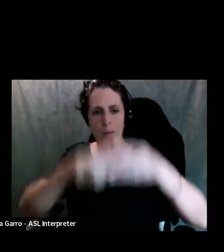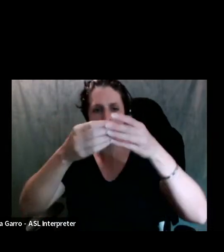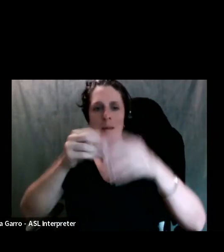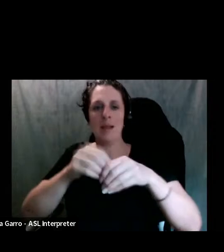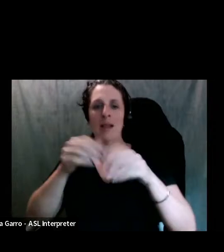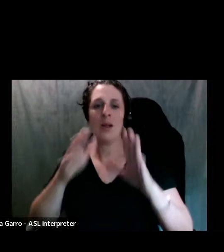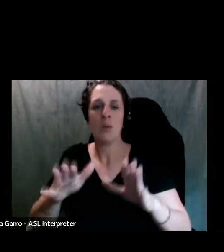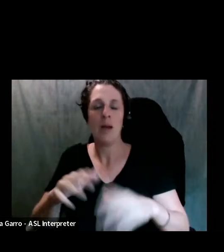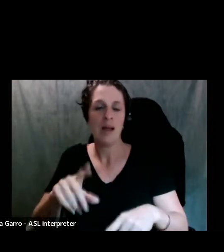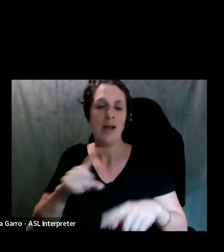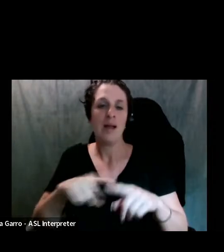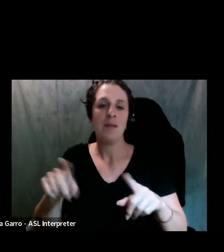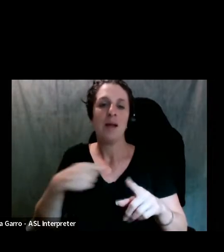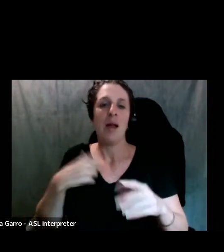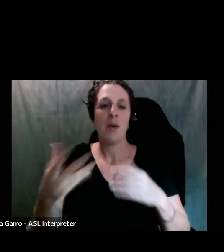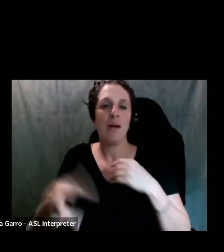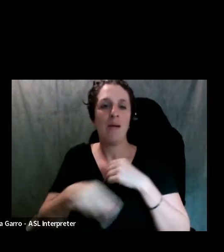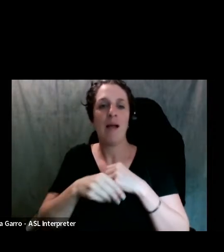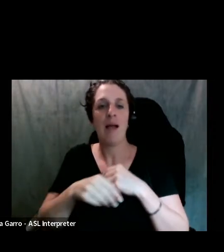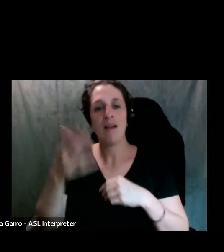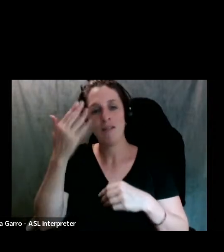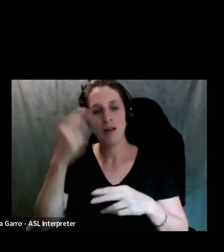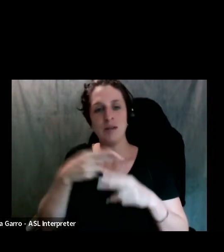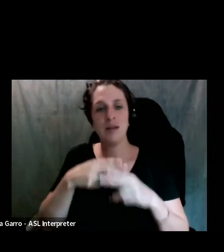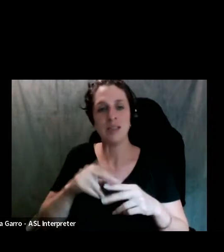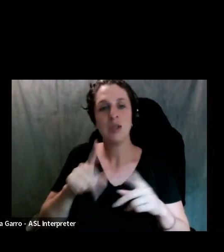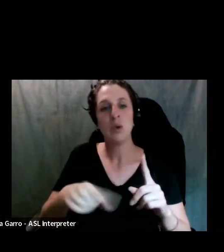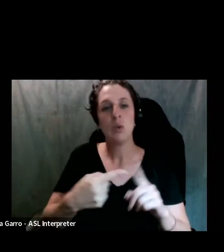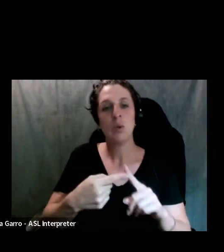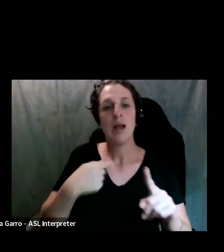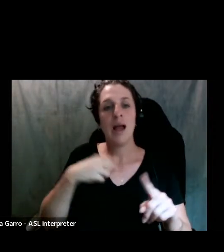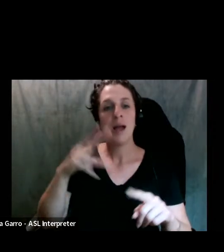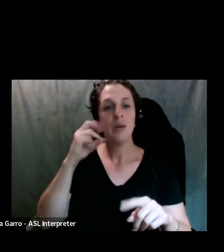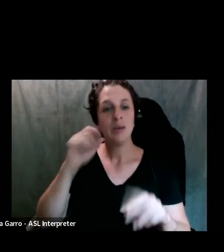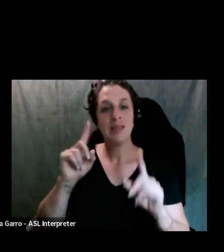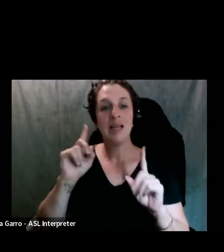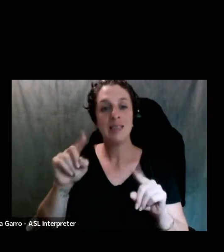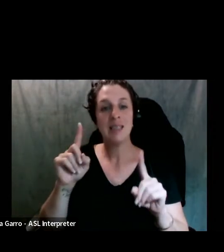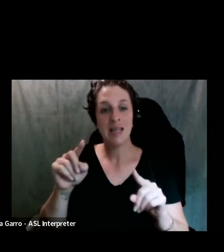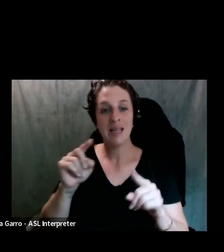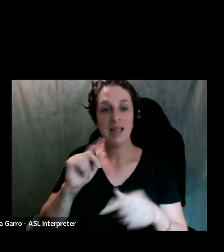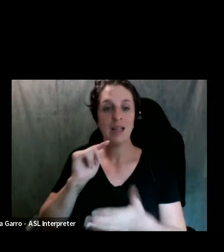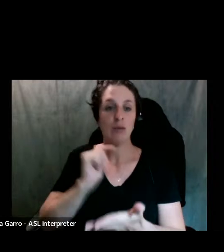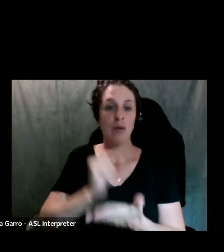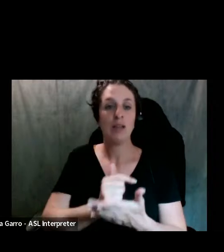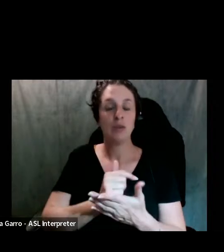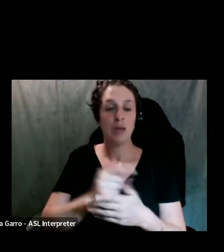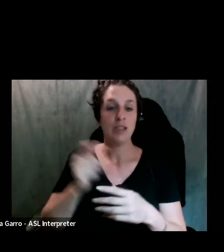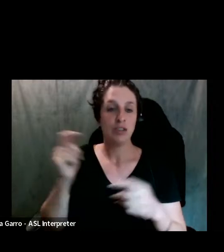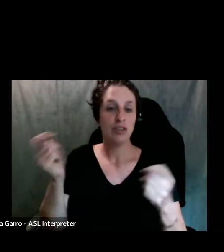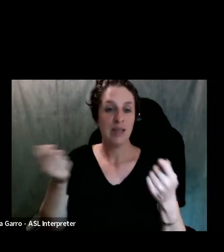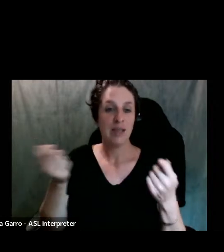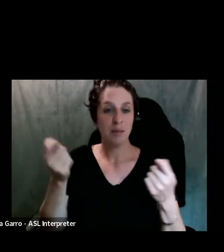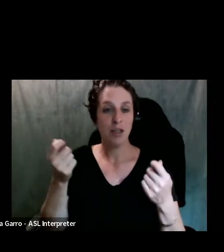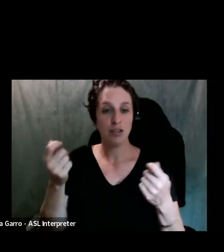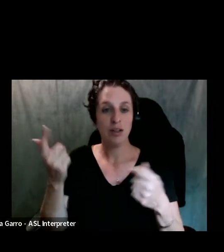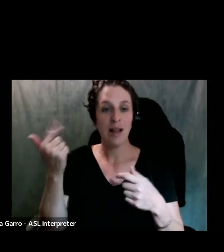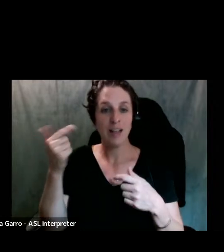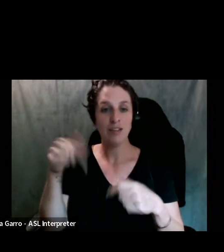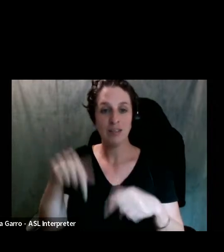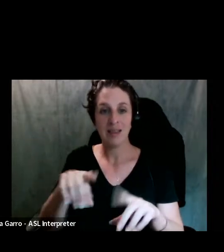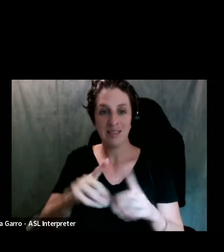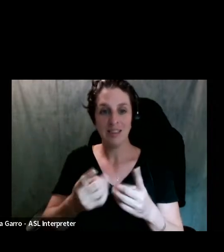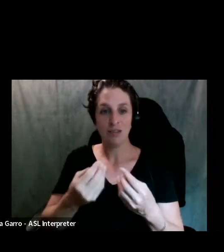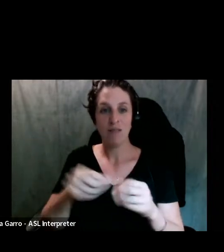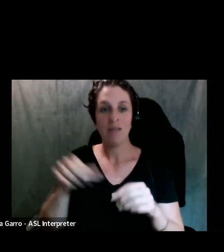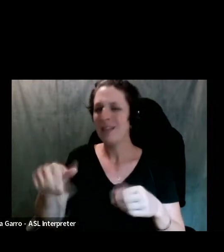I wanted to add, I forgot to mention that when I was attending the graduation celebration here last year in the district office, this room was